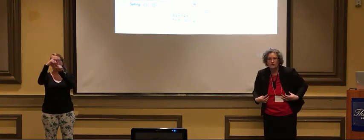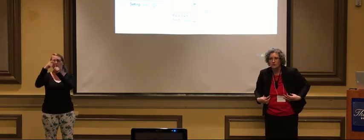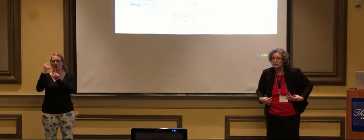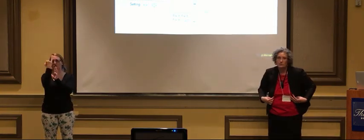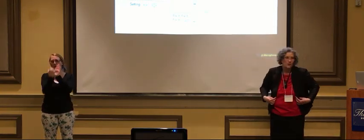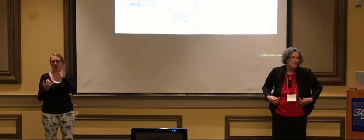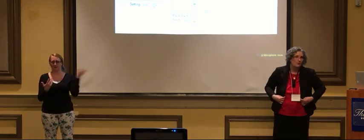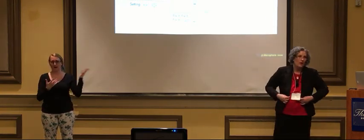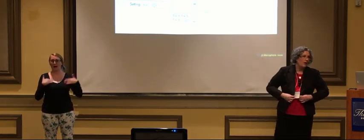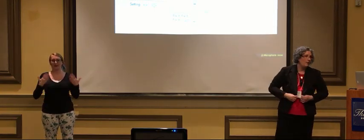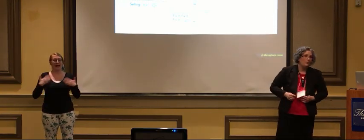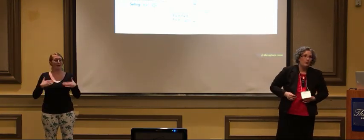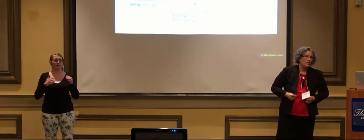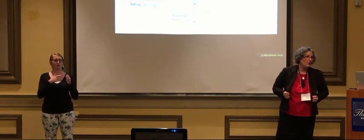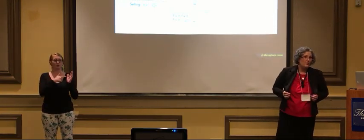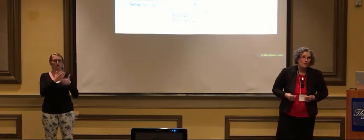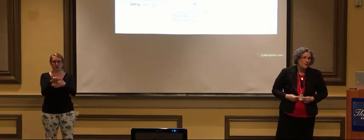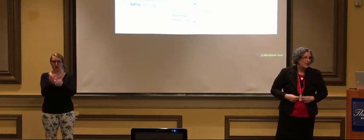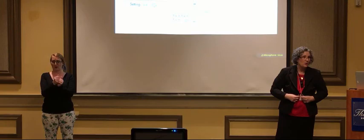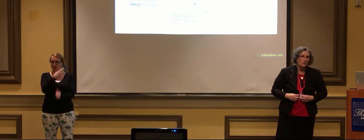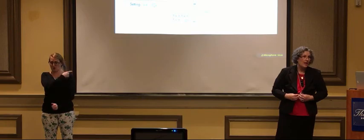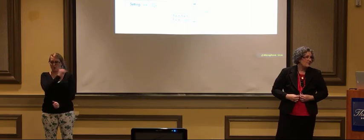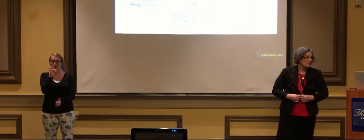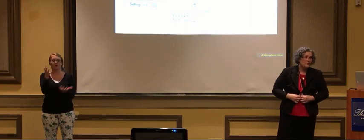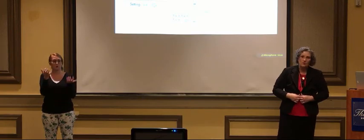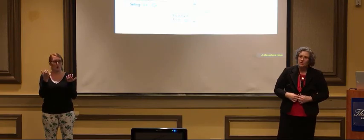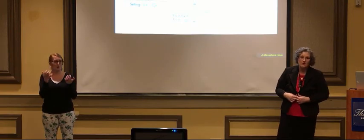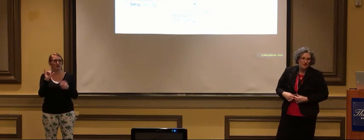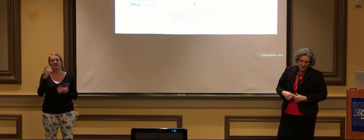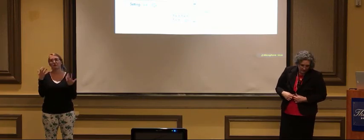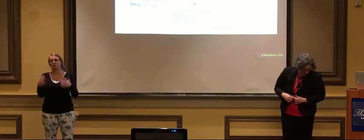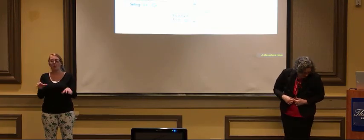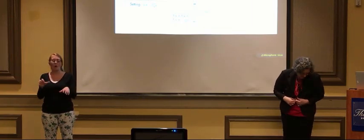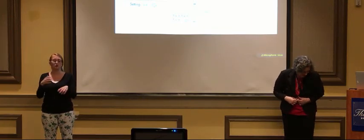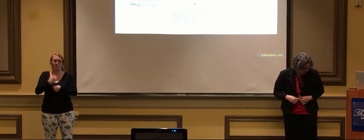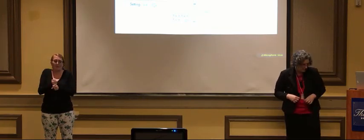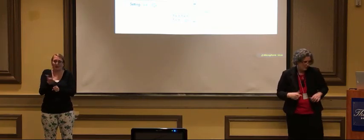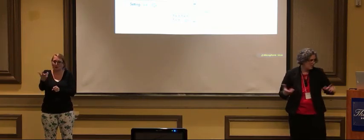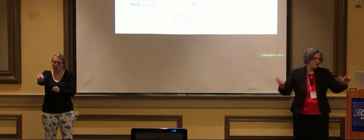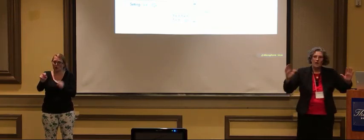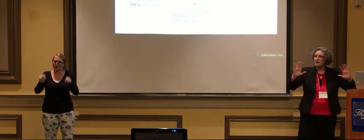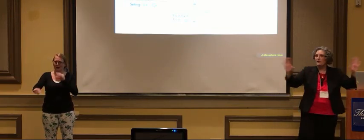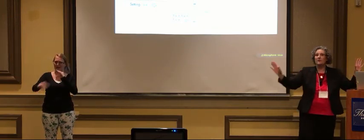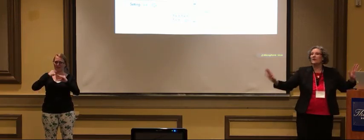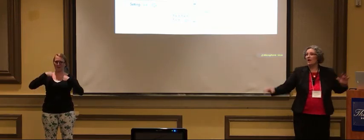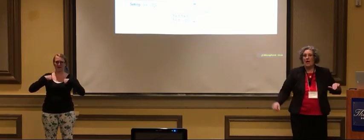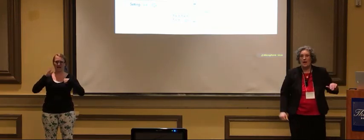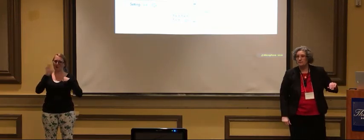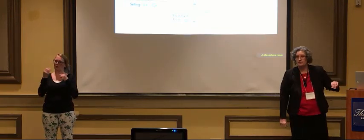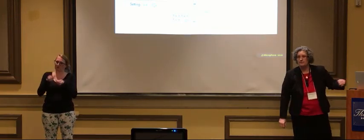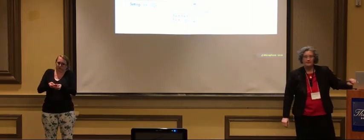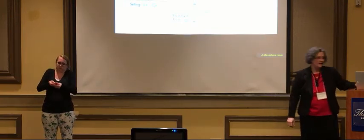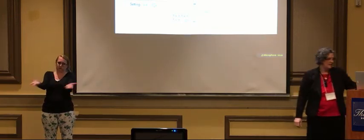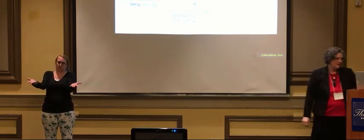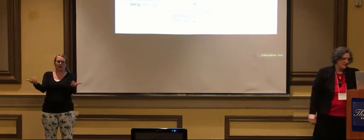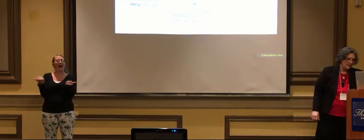share those with you. If you don't want to have to review, you just email me. I'll give you everything I